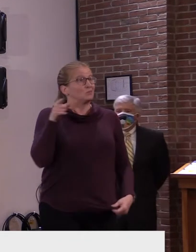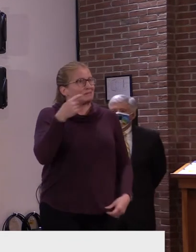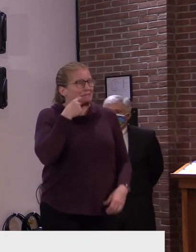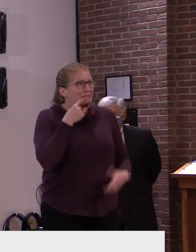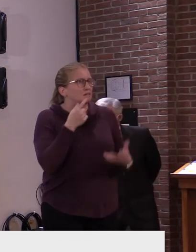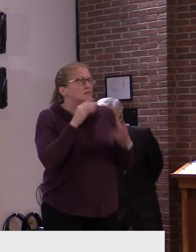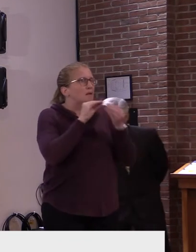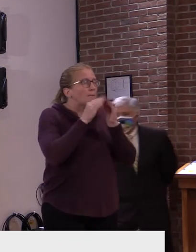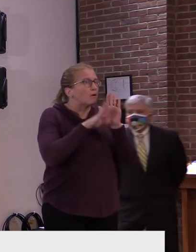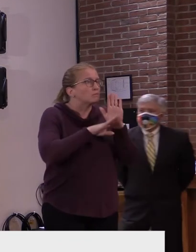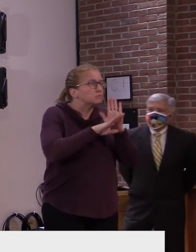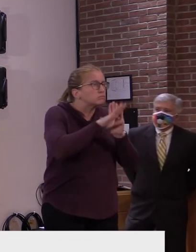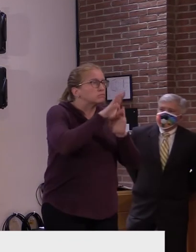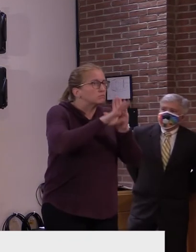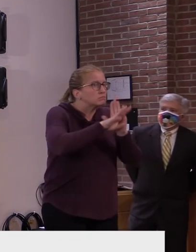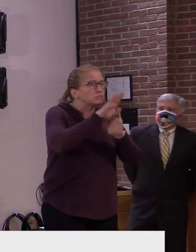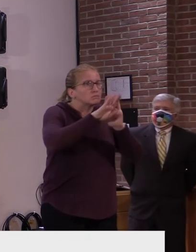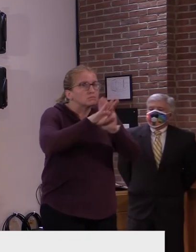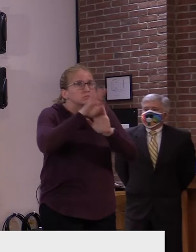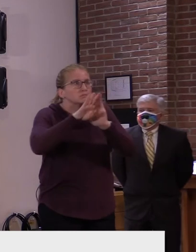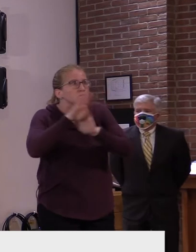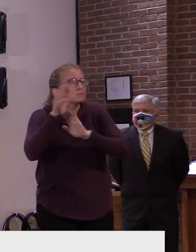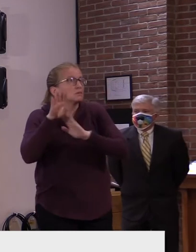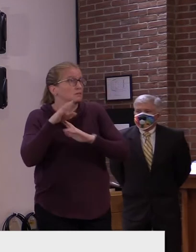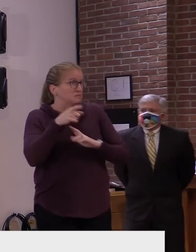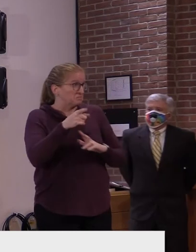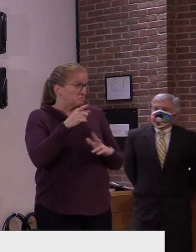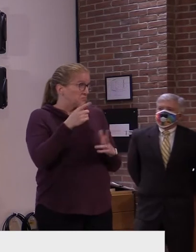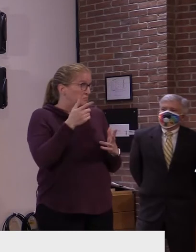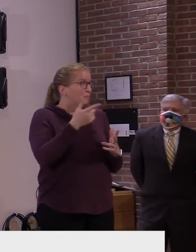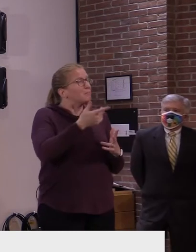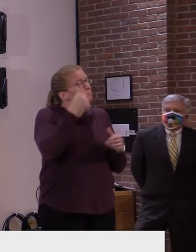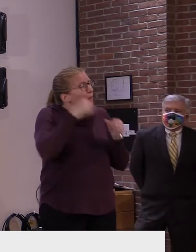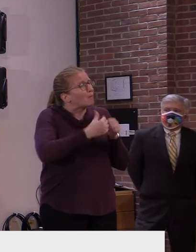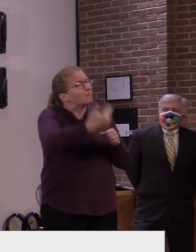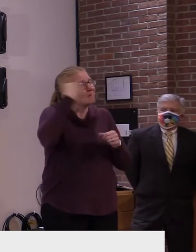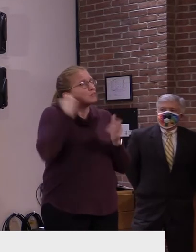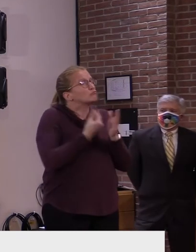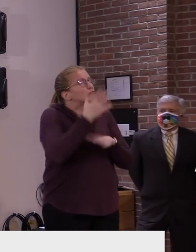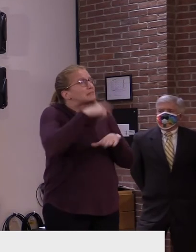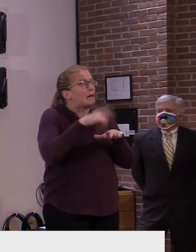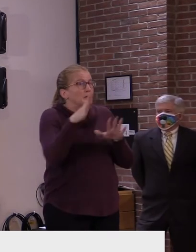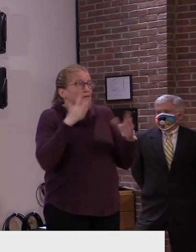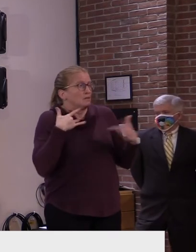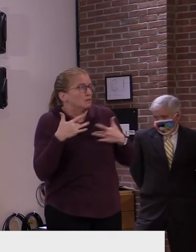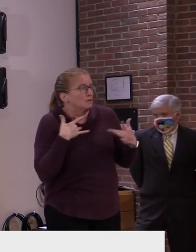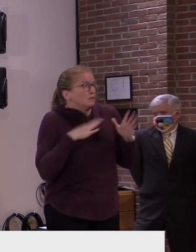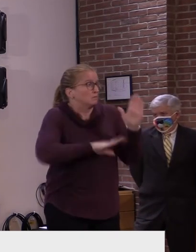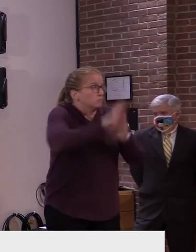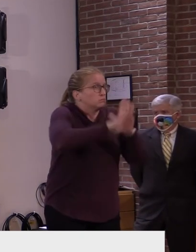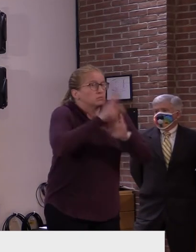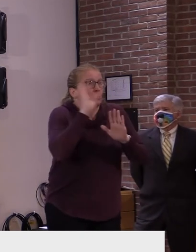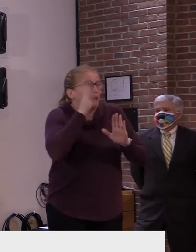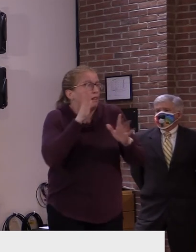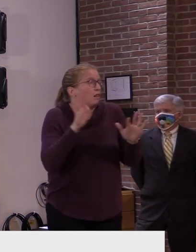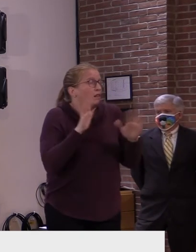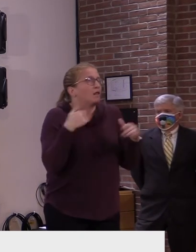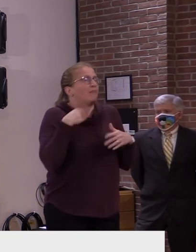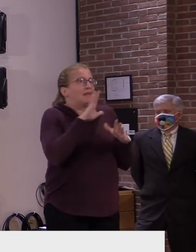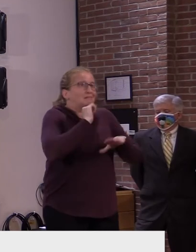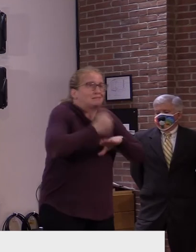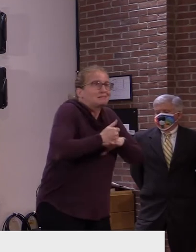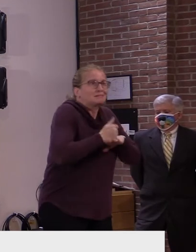that uh never ended up being used that much but uh could those come back and just know when and where we still